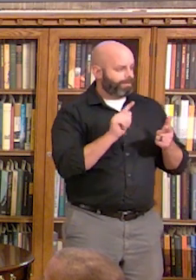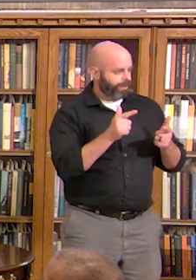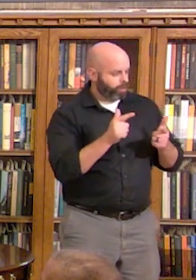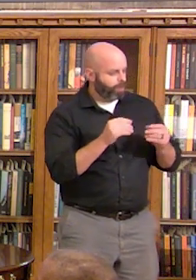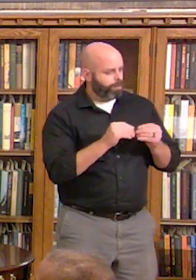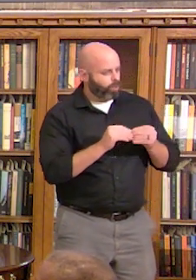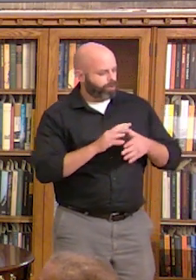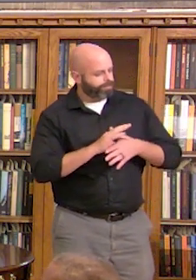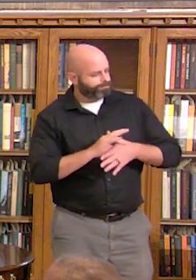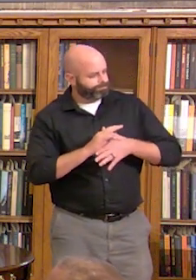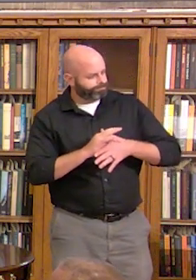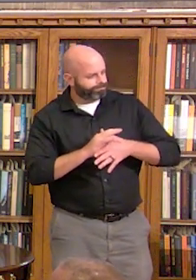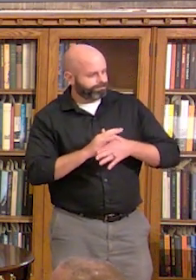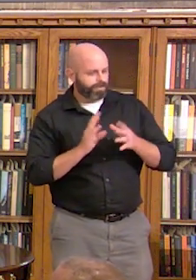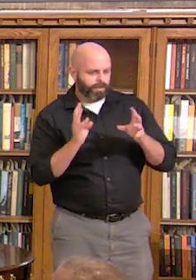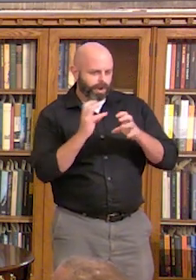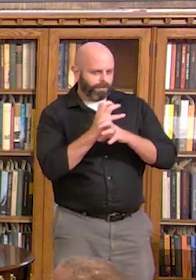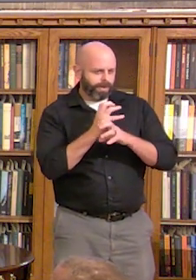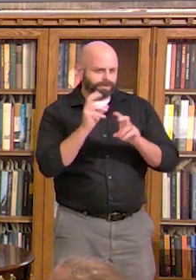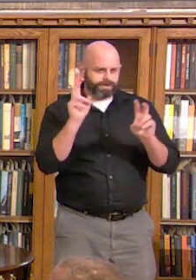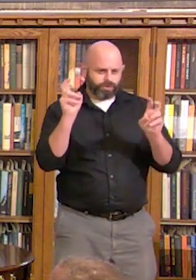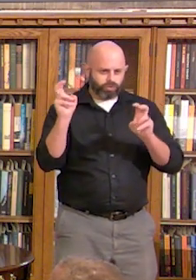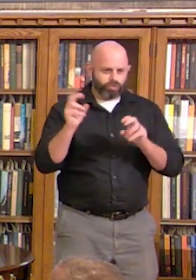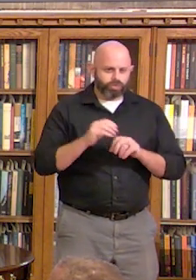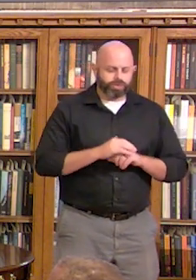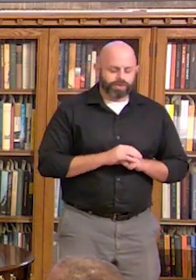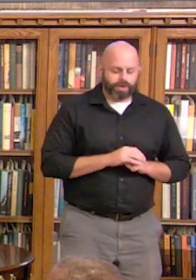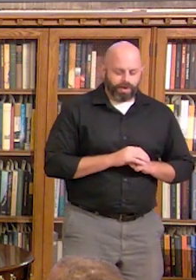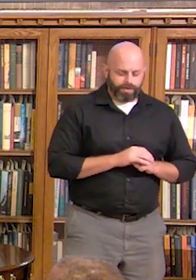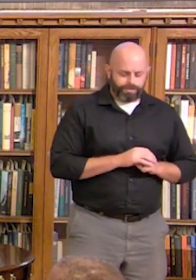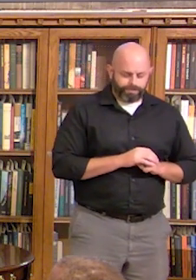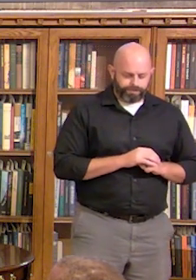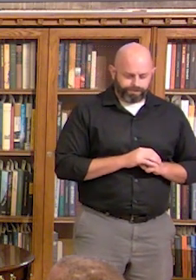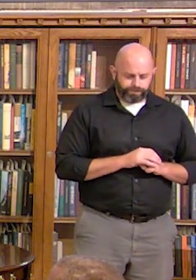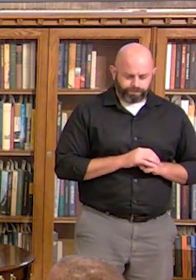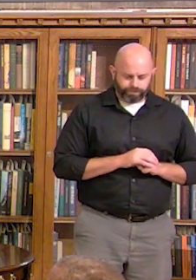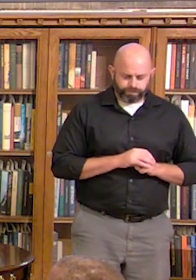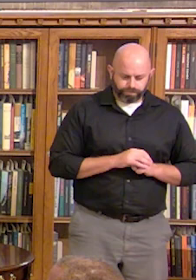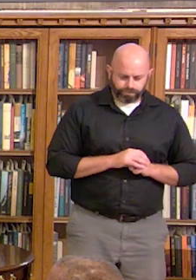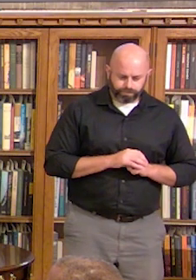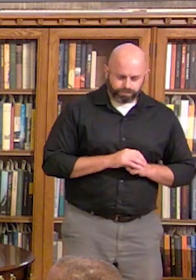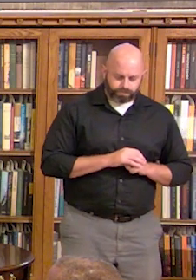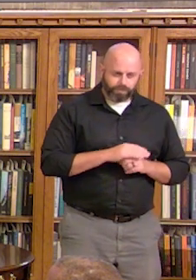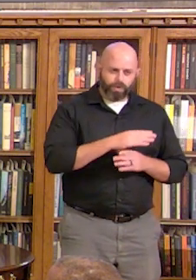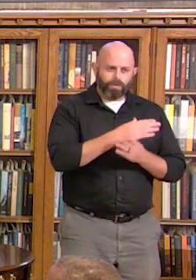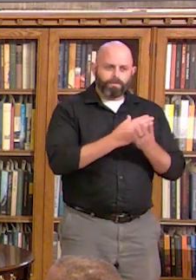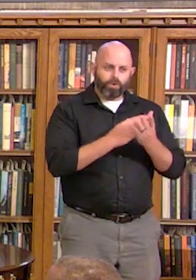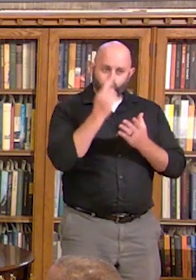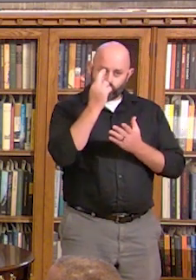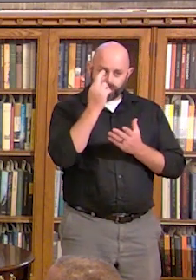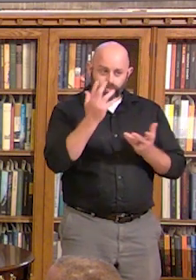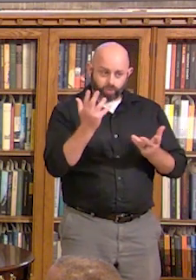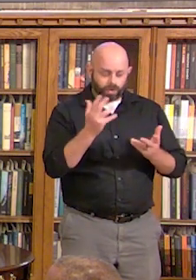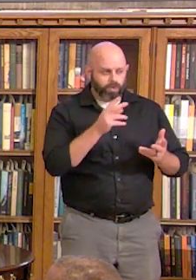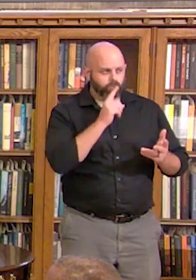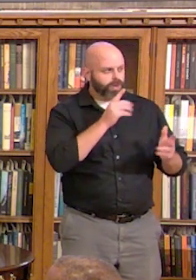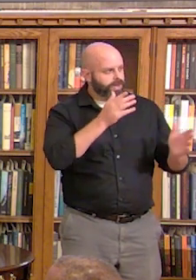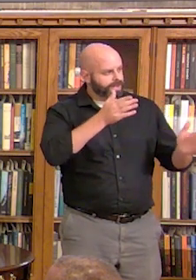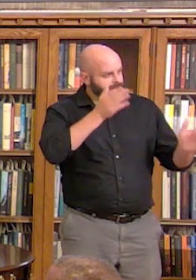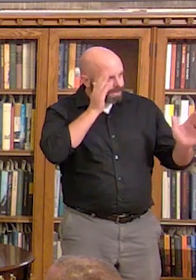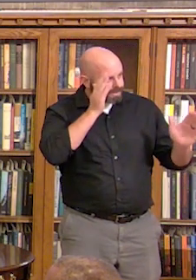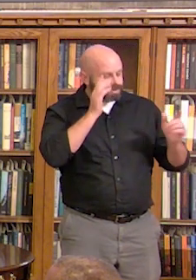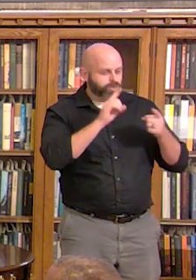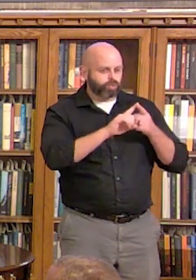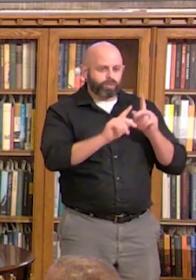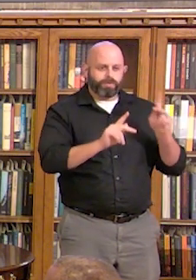some of the complex issues and part of it it is to really listen to people's